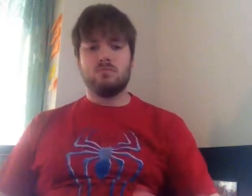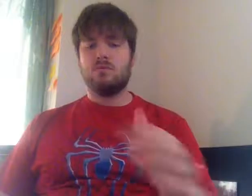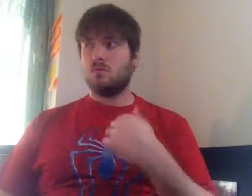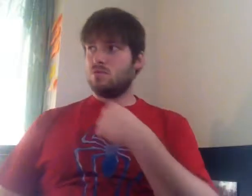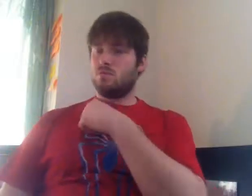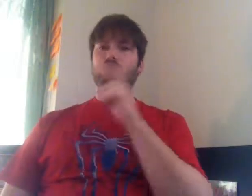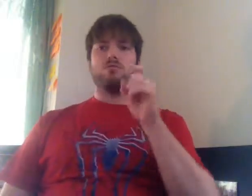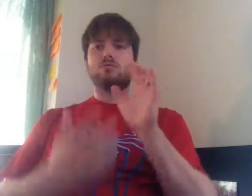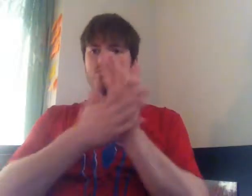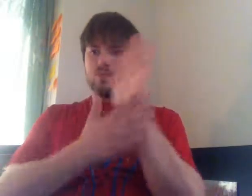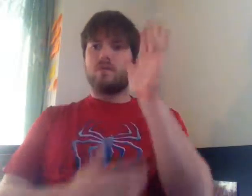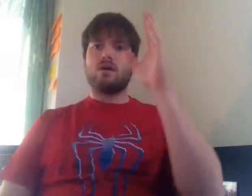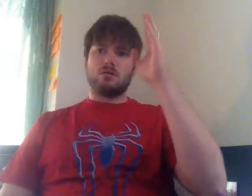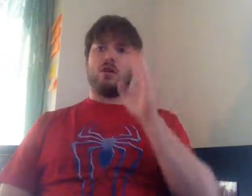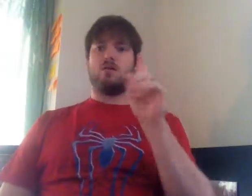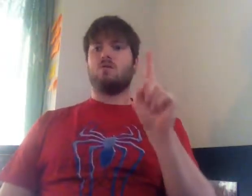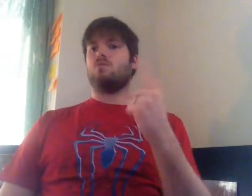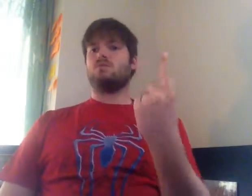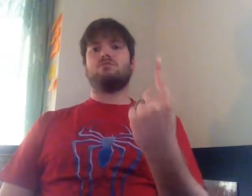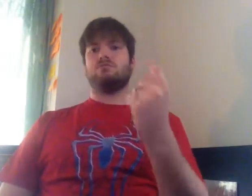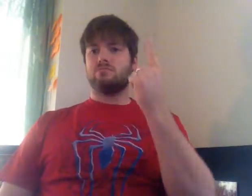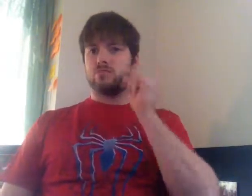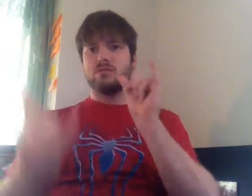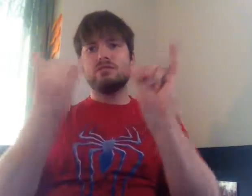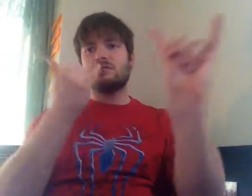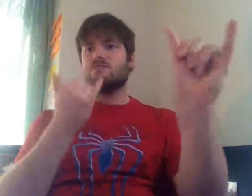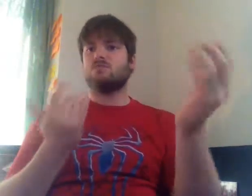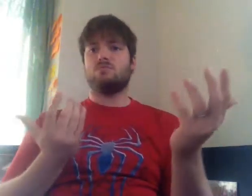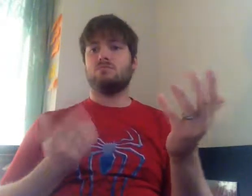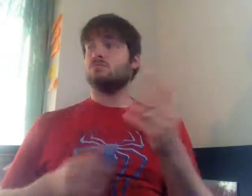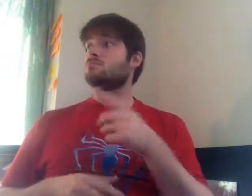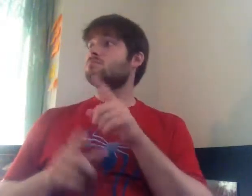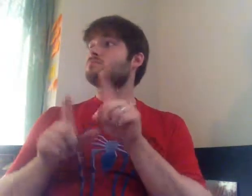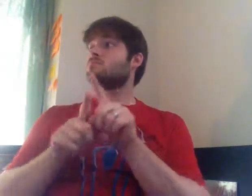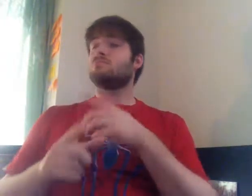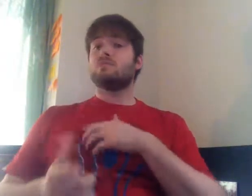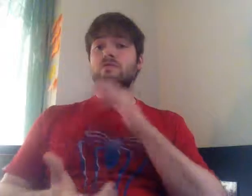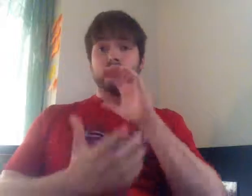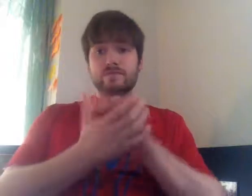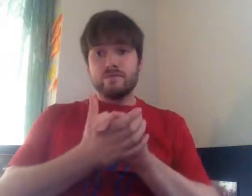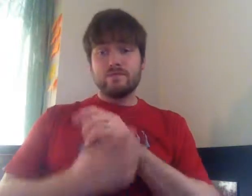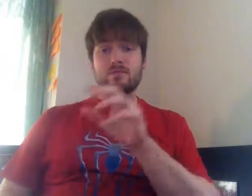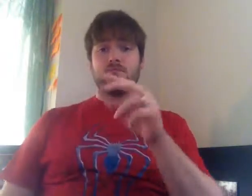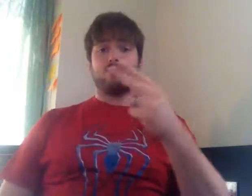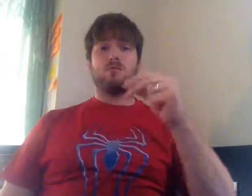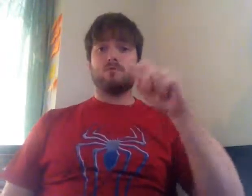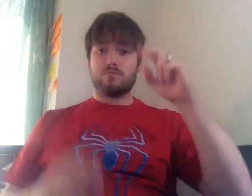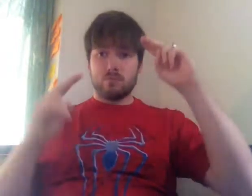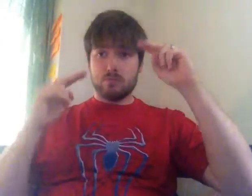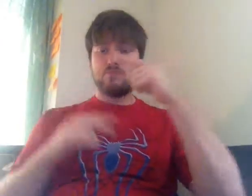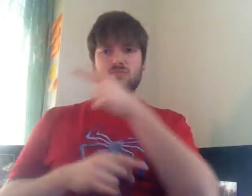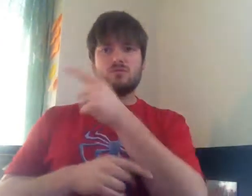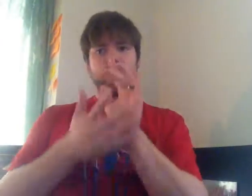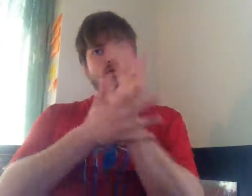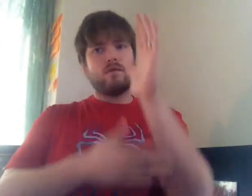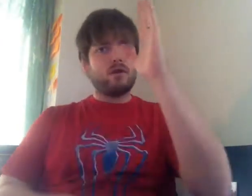they're coming this way, and here they're coming that way, and then in between you have a line, and we actually draw that line on there. It's a wind shift line,